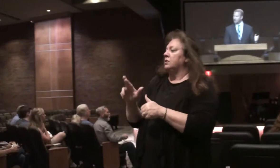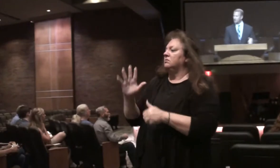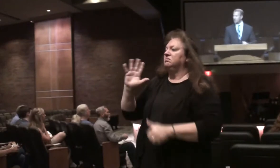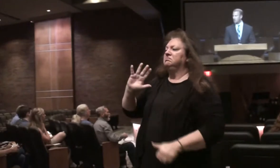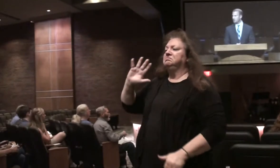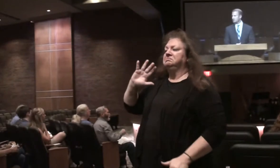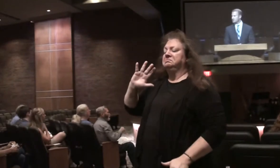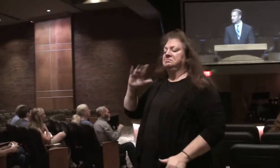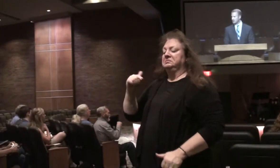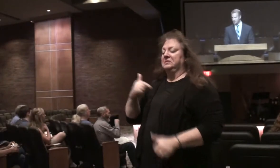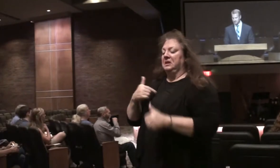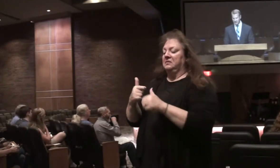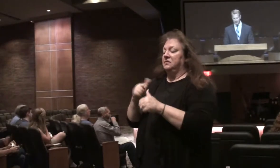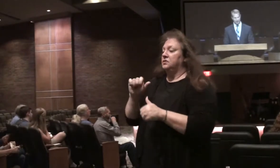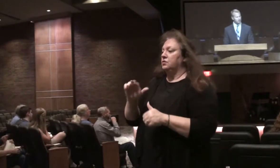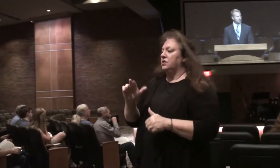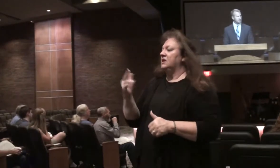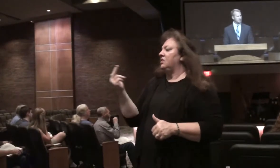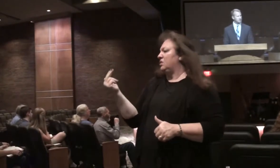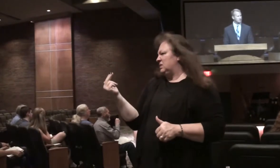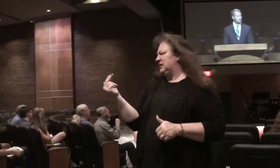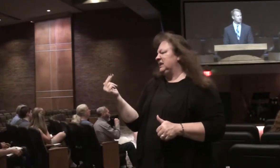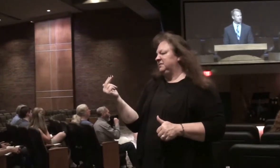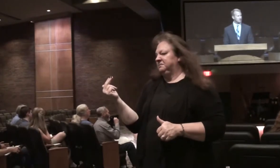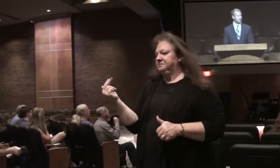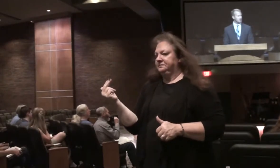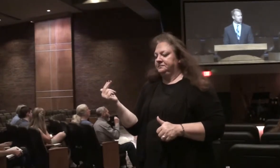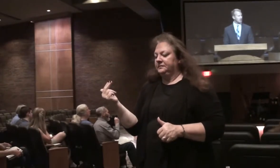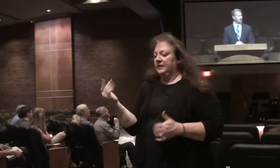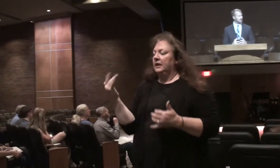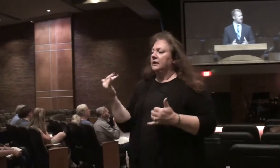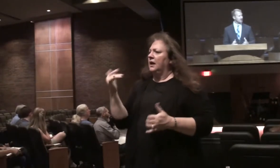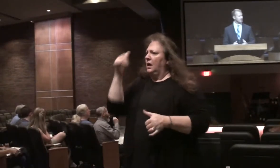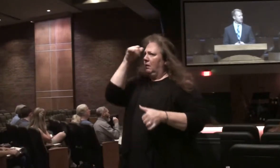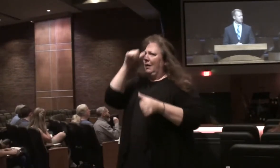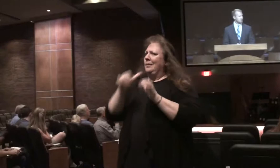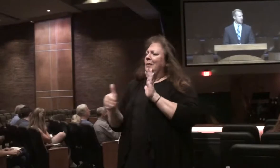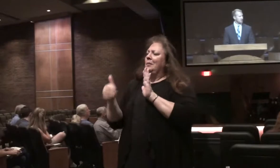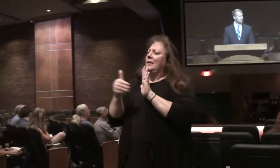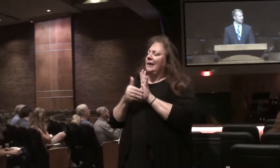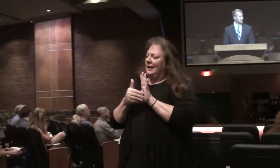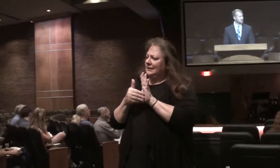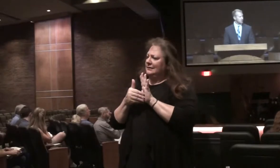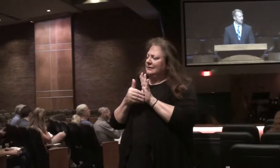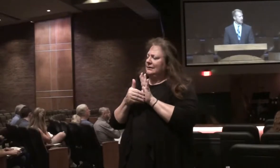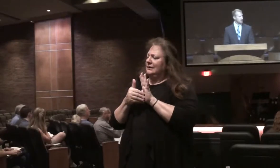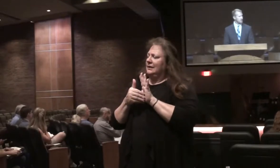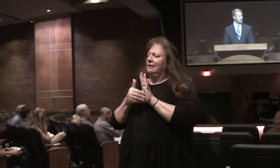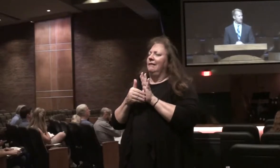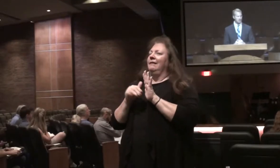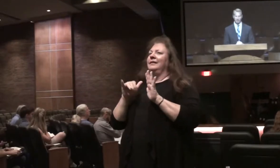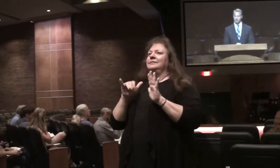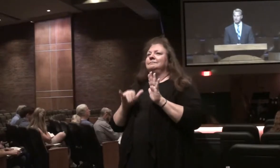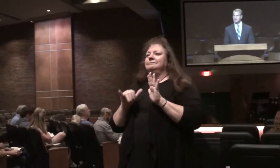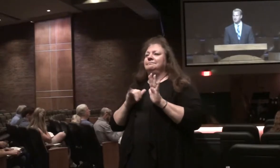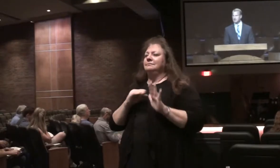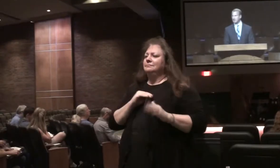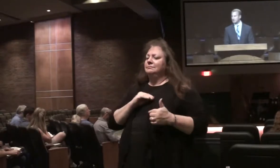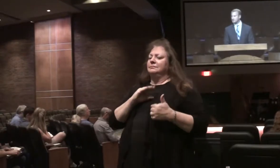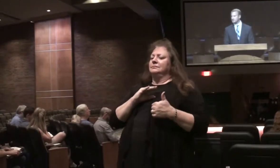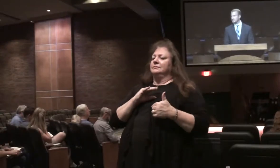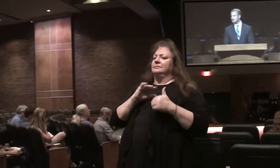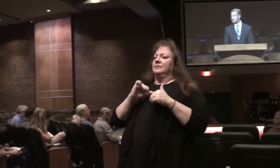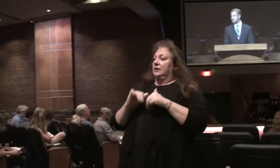back, we were in 1 Corinthians chapter 13. And I was reminded again, reminded in a fresh way, and encouraged